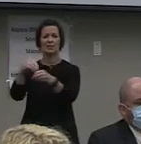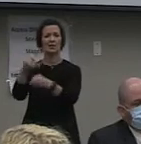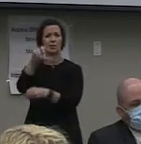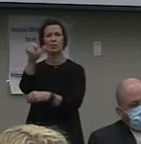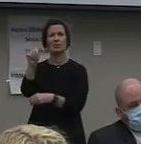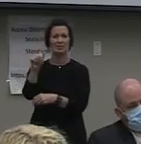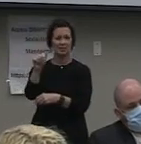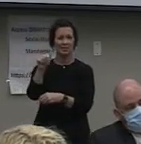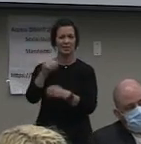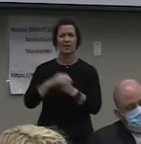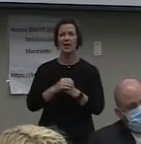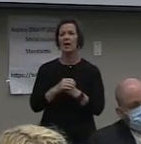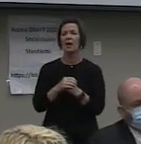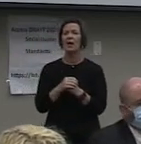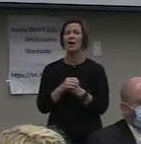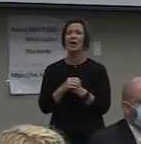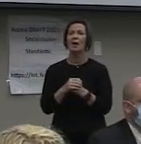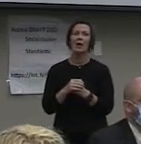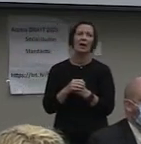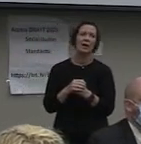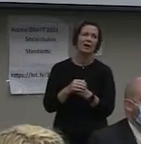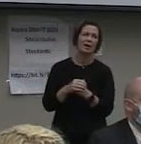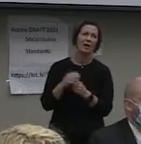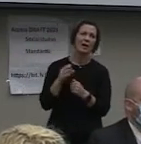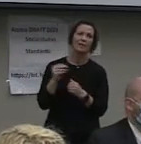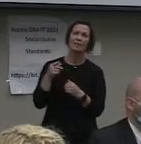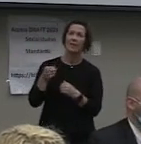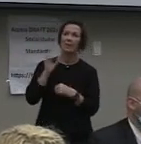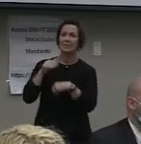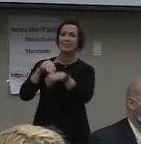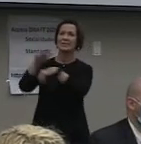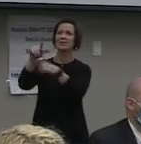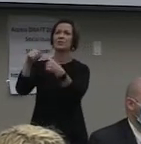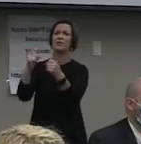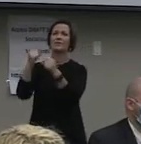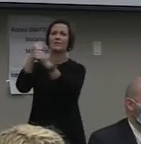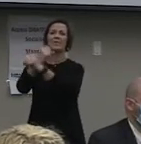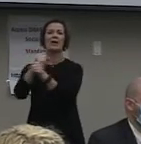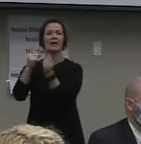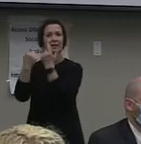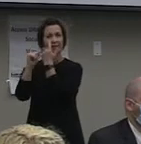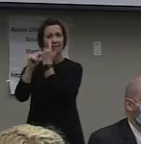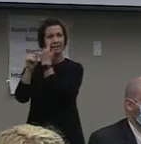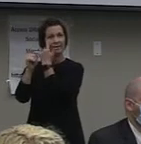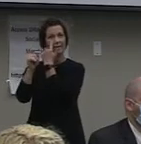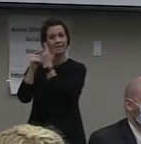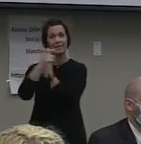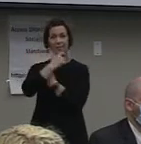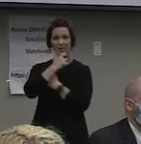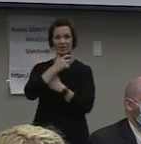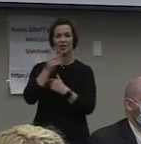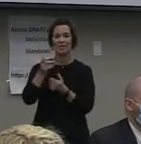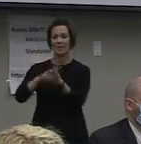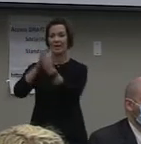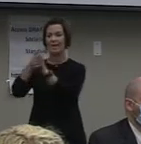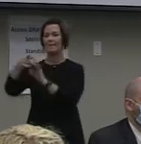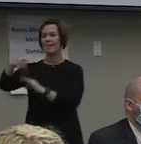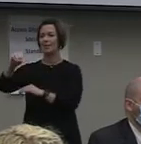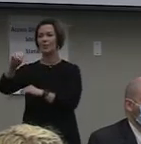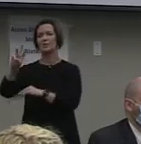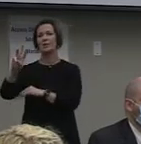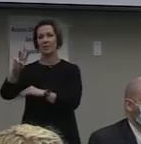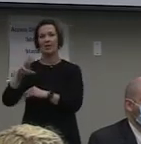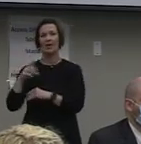of Marseille and then sent off to fight the British against his will and becoming a POW, finally making his way